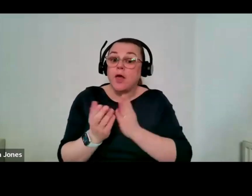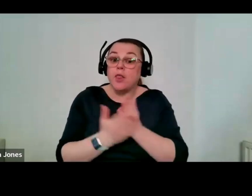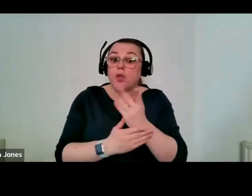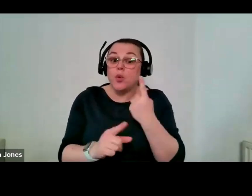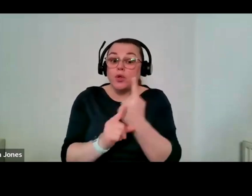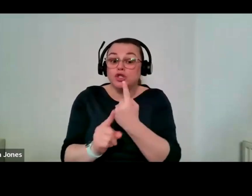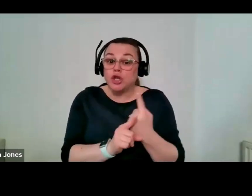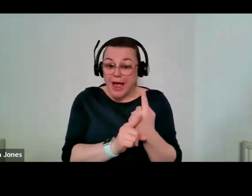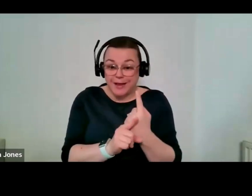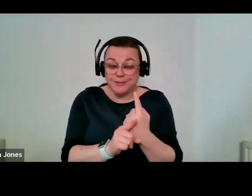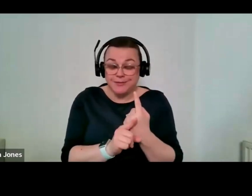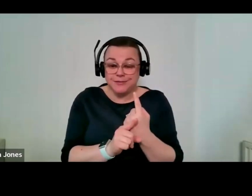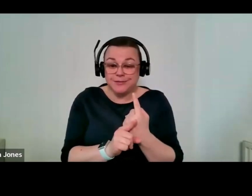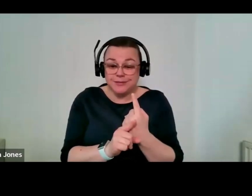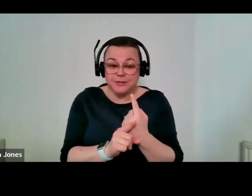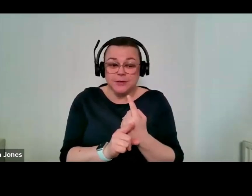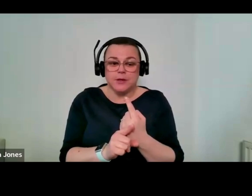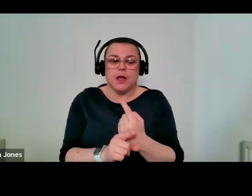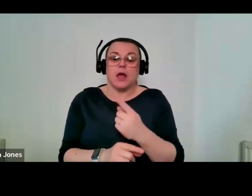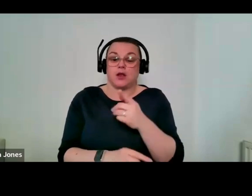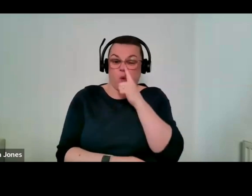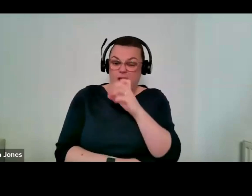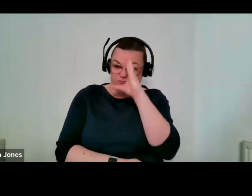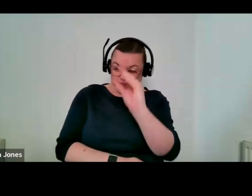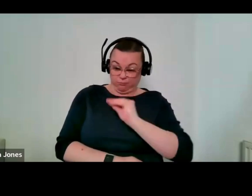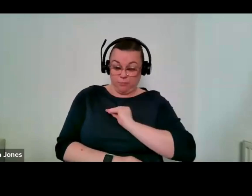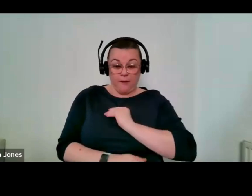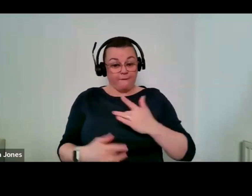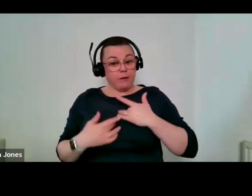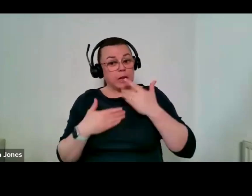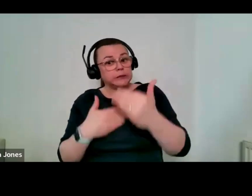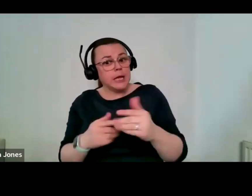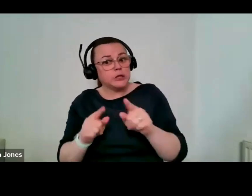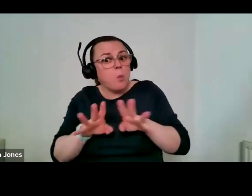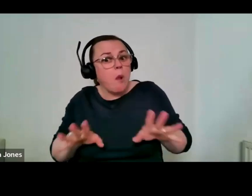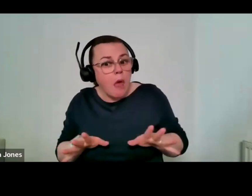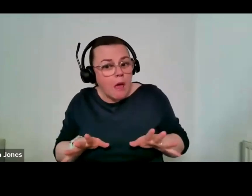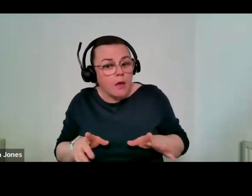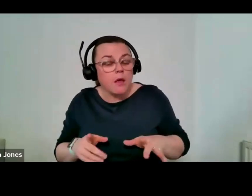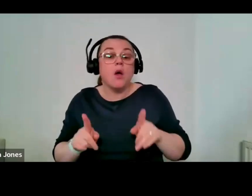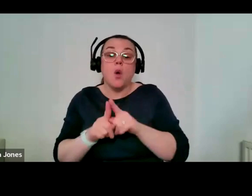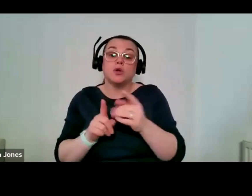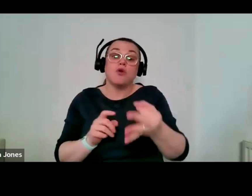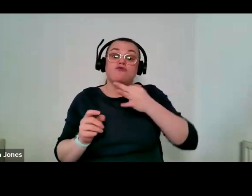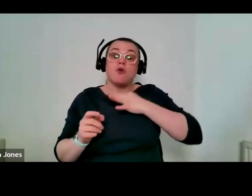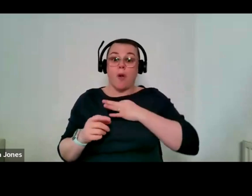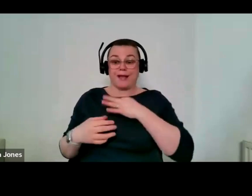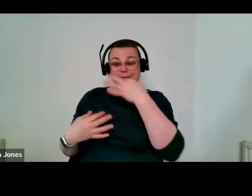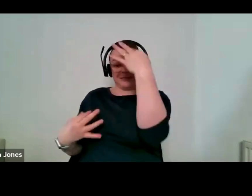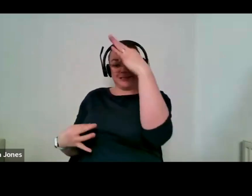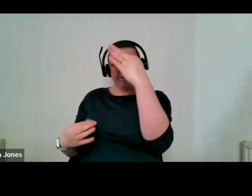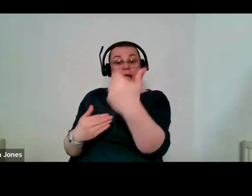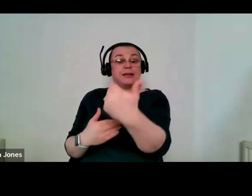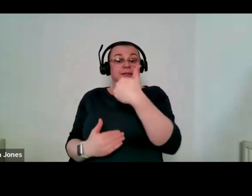the webinar as well, and this is where you can let us know how you found the session, and you can also request a certificate of